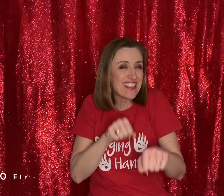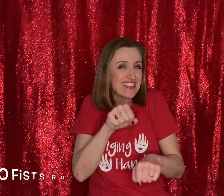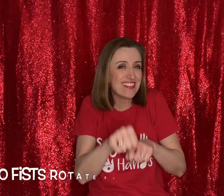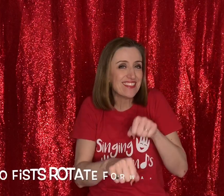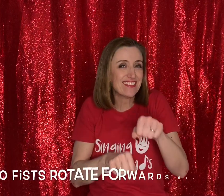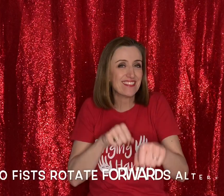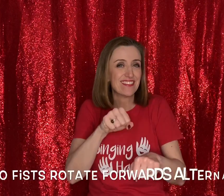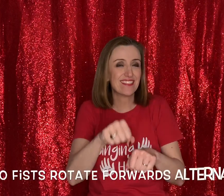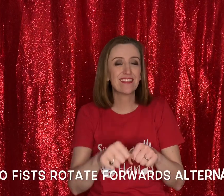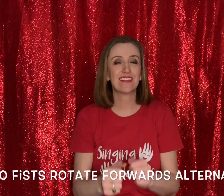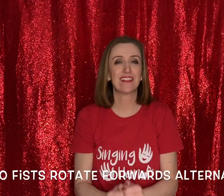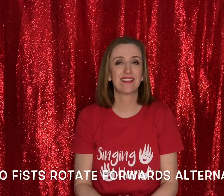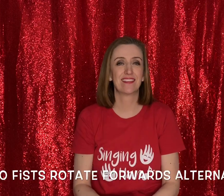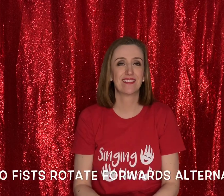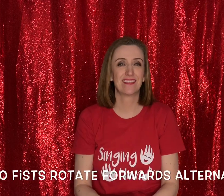Bicycle.